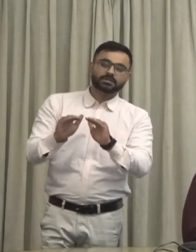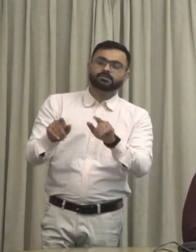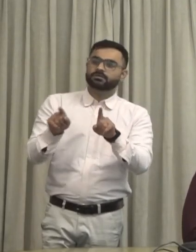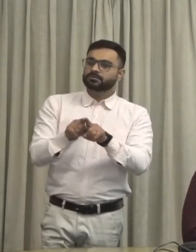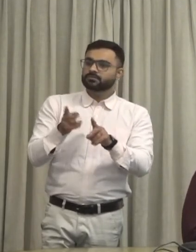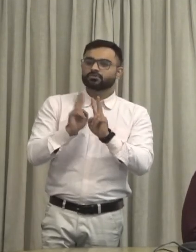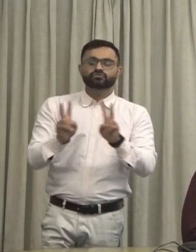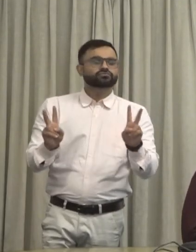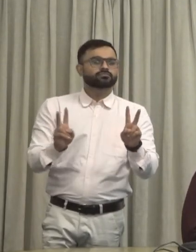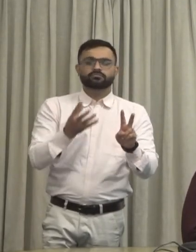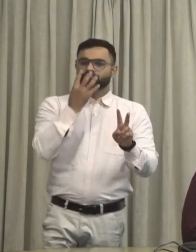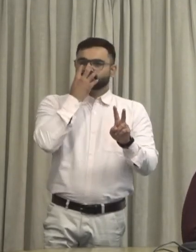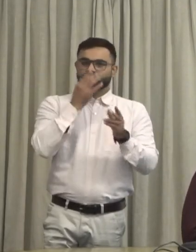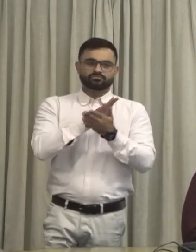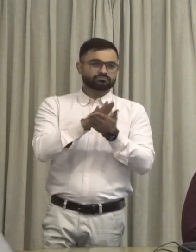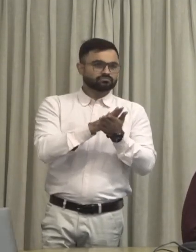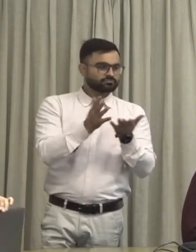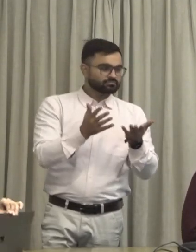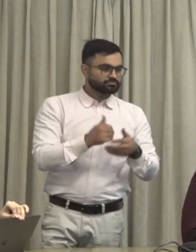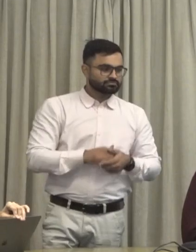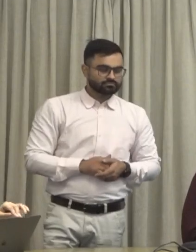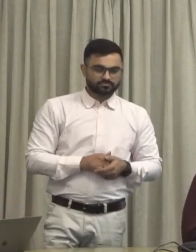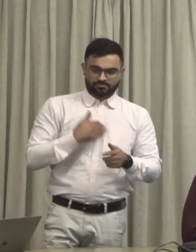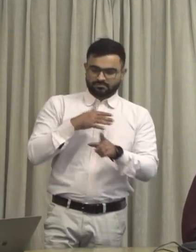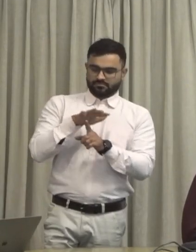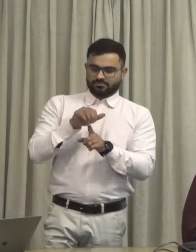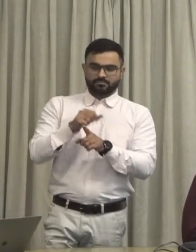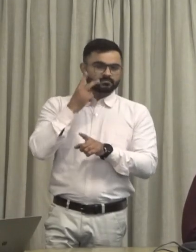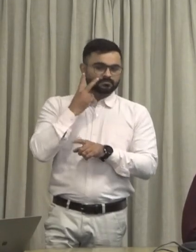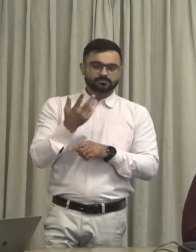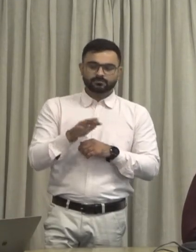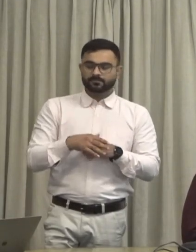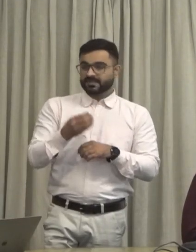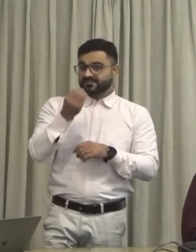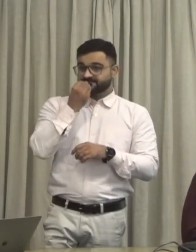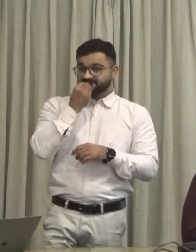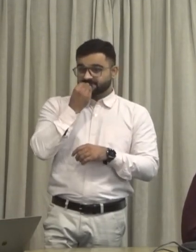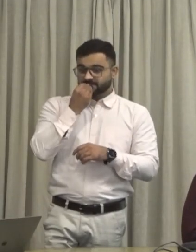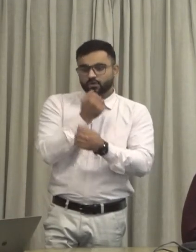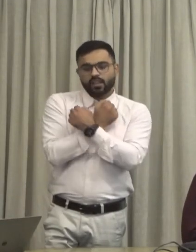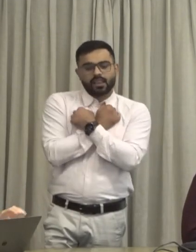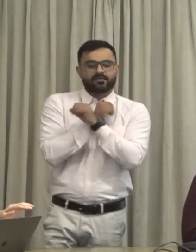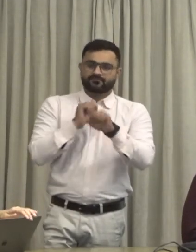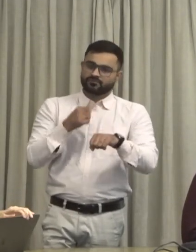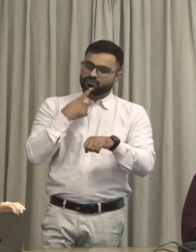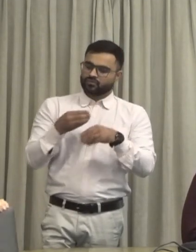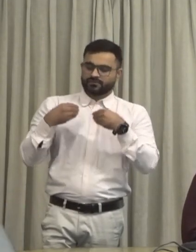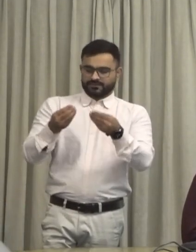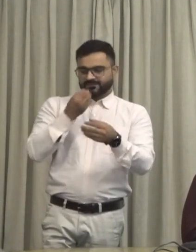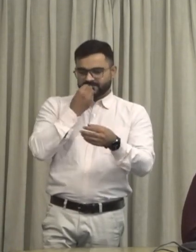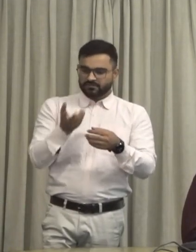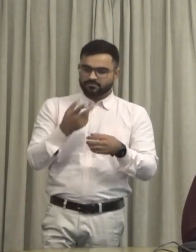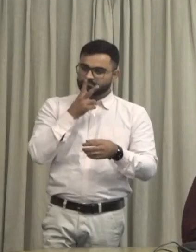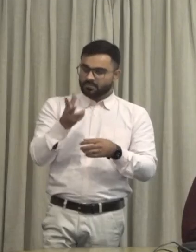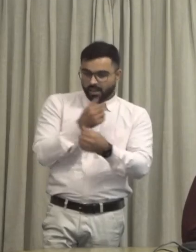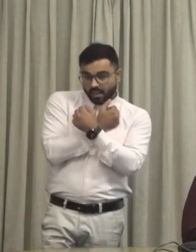saturation was normal, so no oxygen. Mm-hmm. And in our culture, we see food as a form of love. When we give food to somebody, we tell